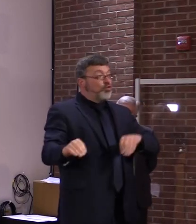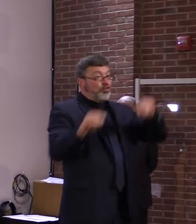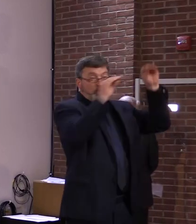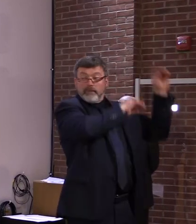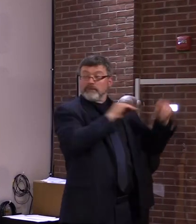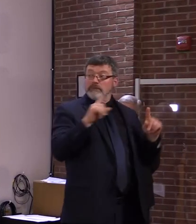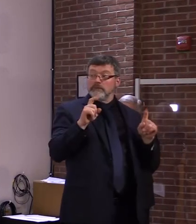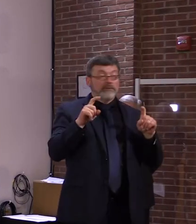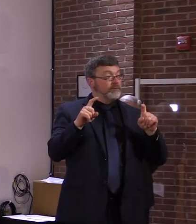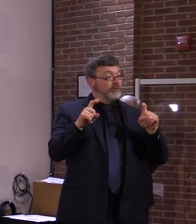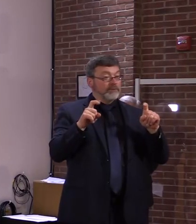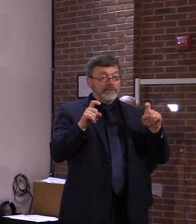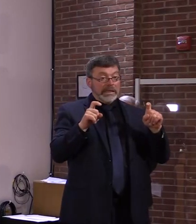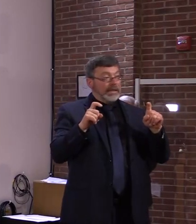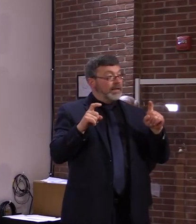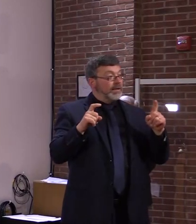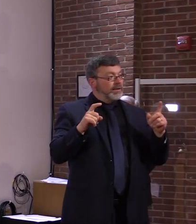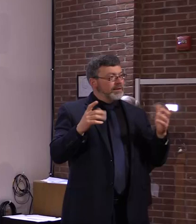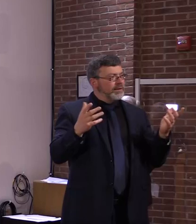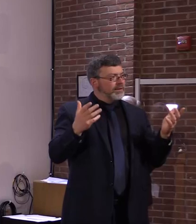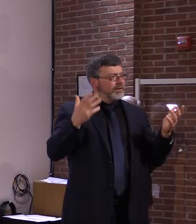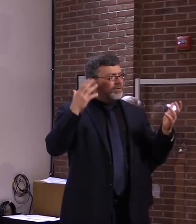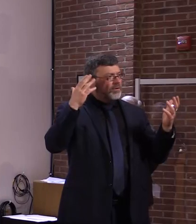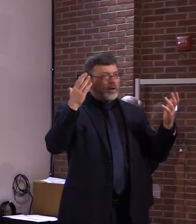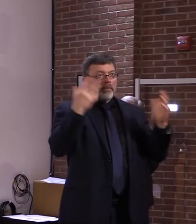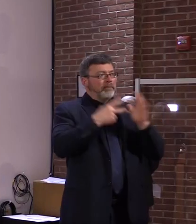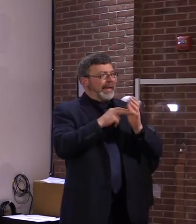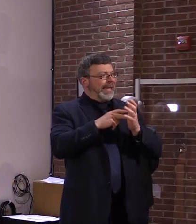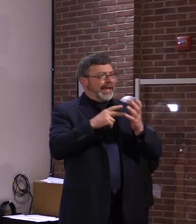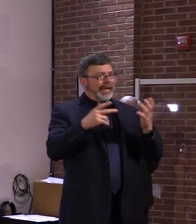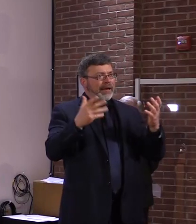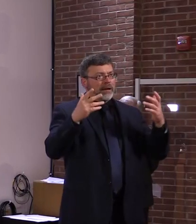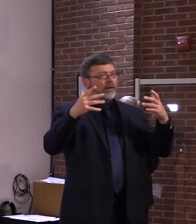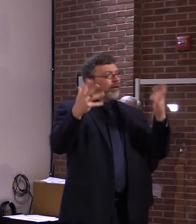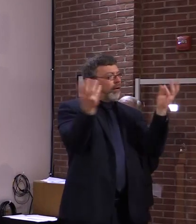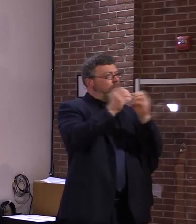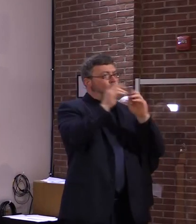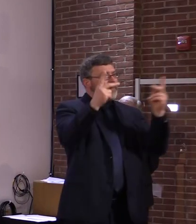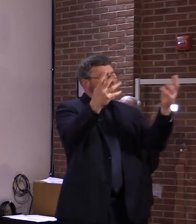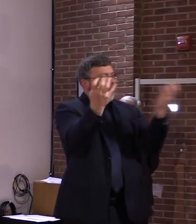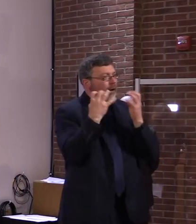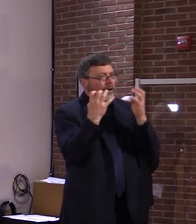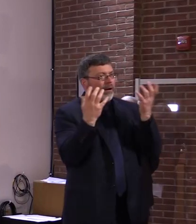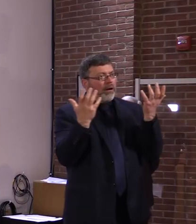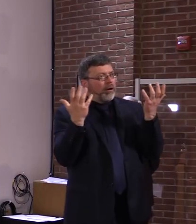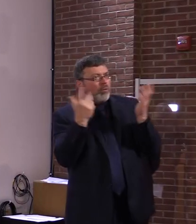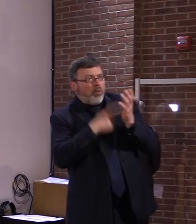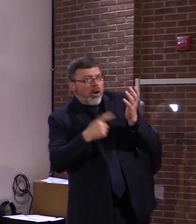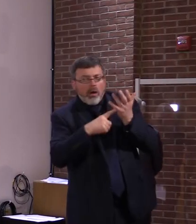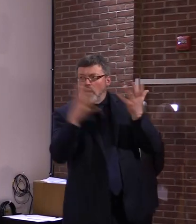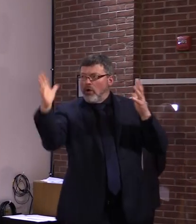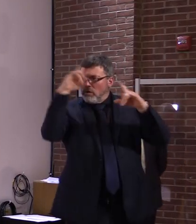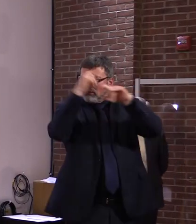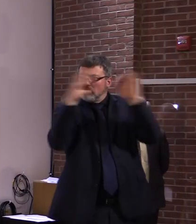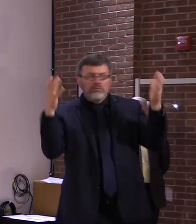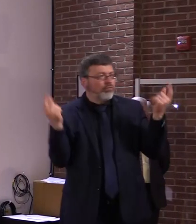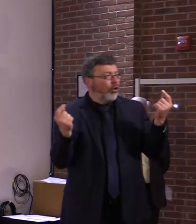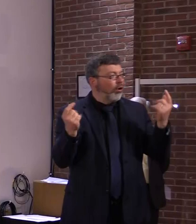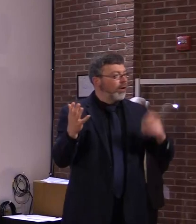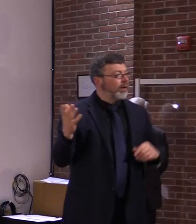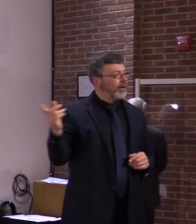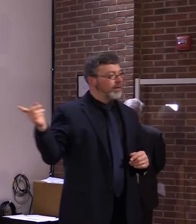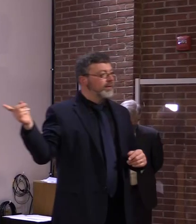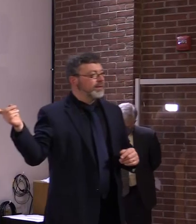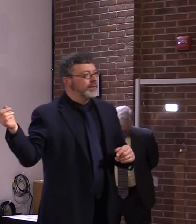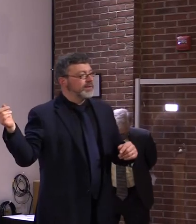people don't get as great an access to them. Yeah. No, so I'm just curious. That's one of the silver linings of this